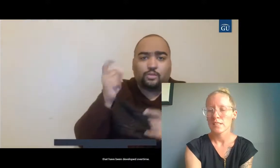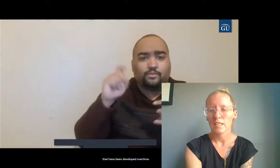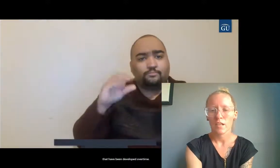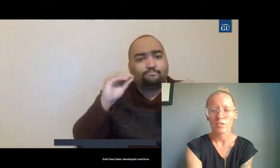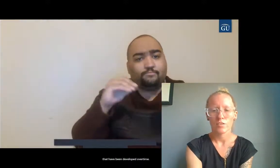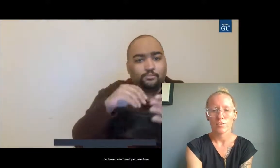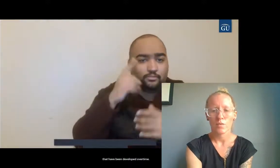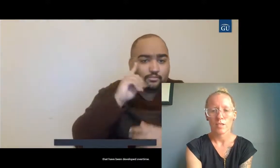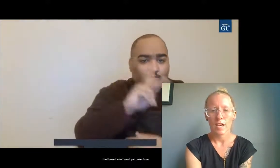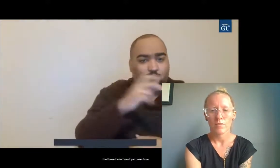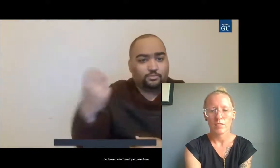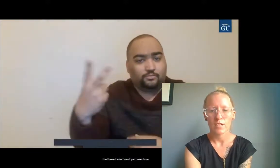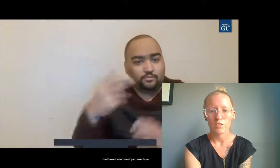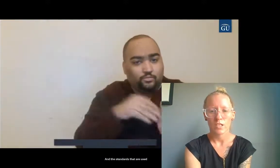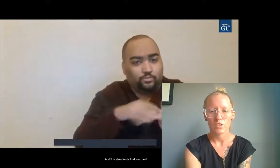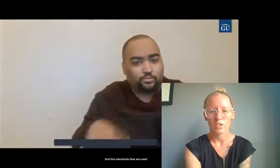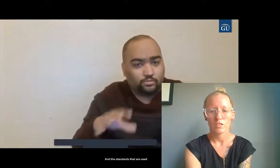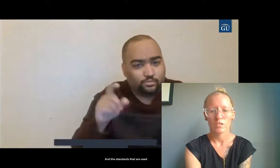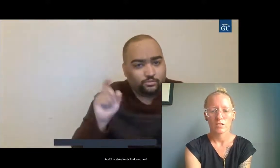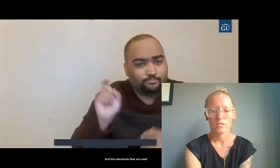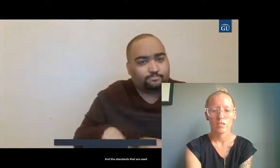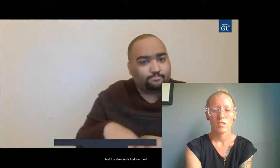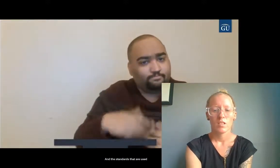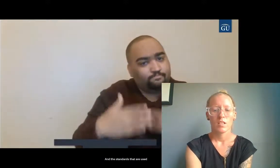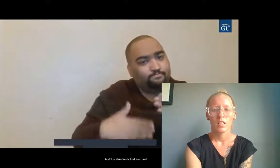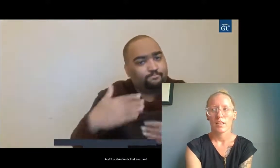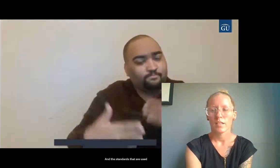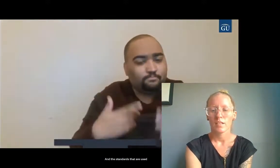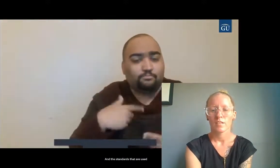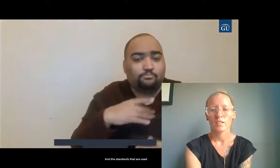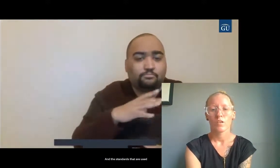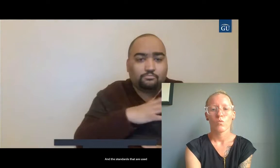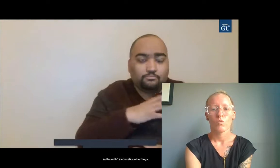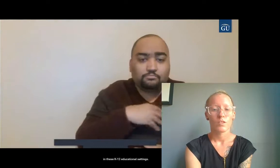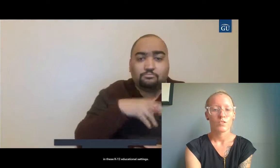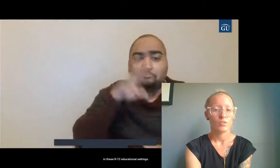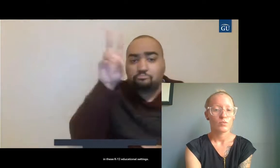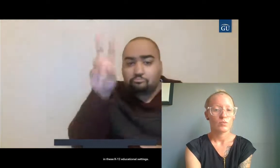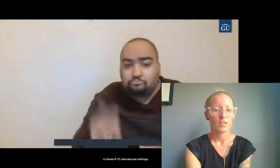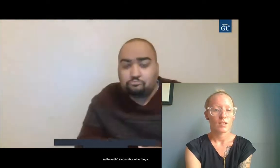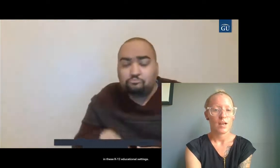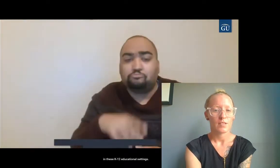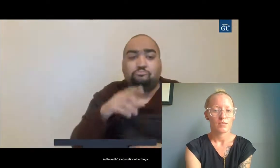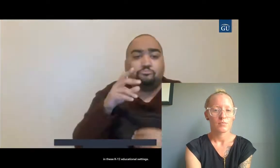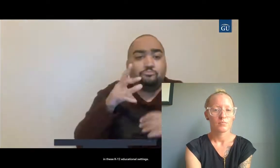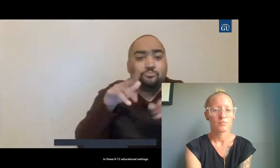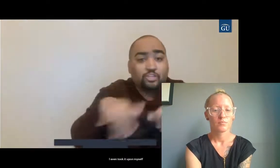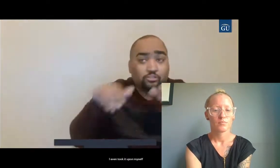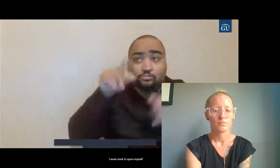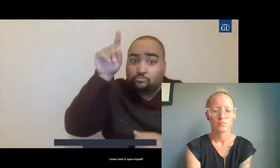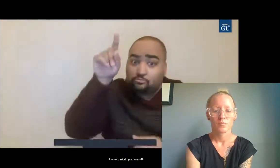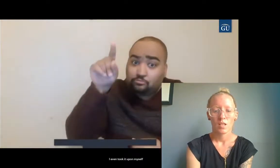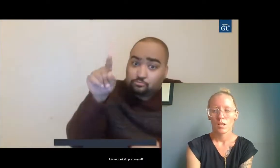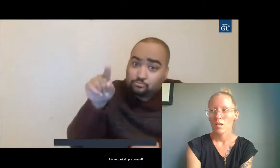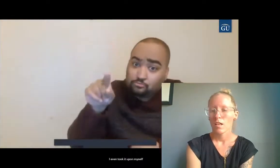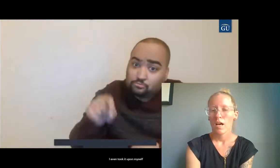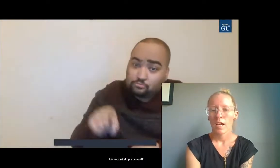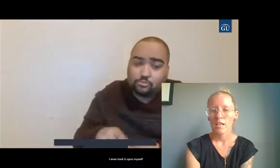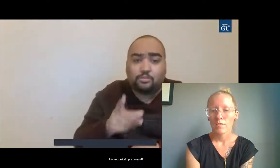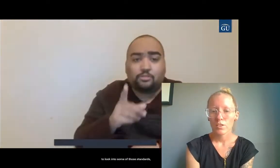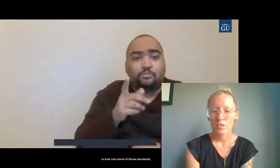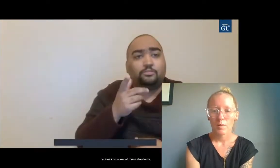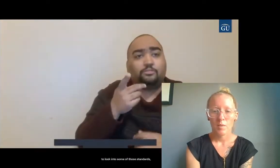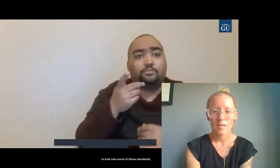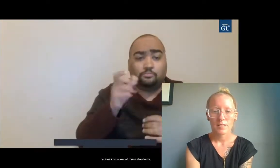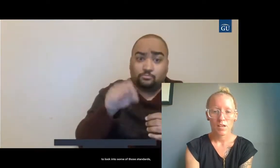some of these standards that we have in education and what are used in the classroom.